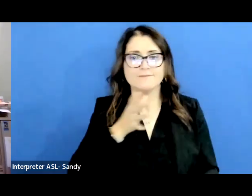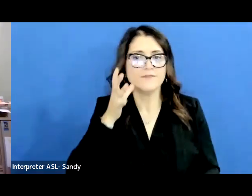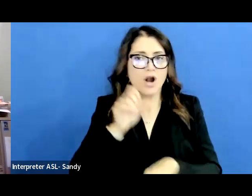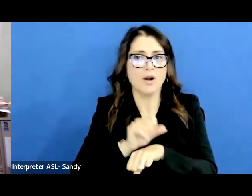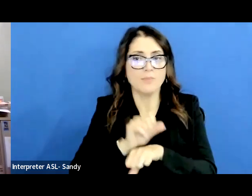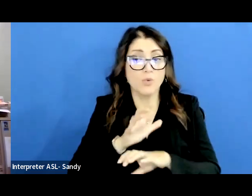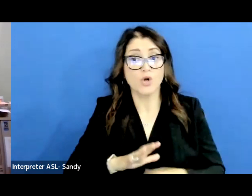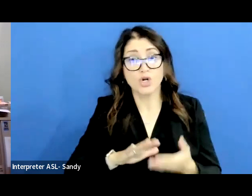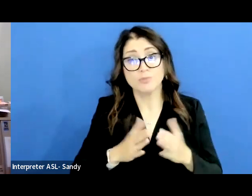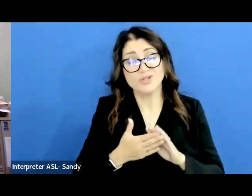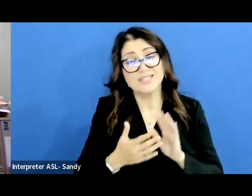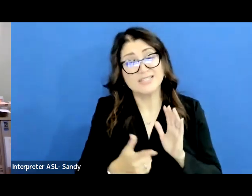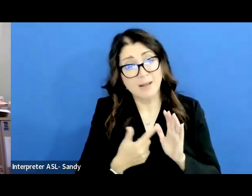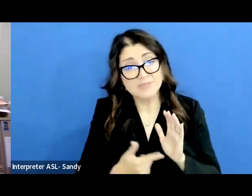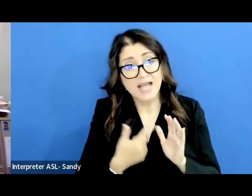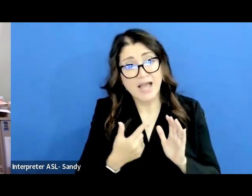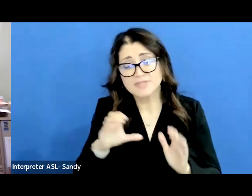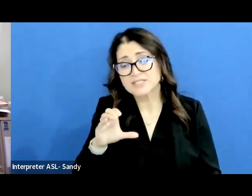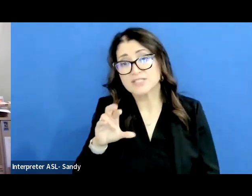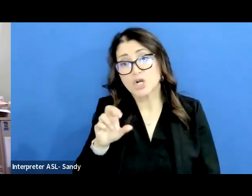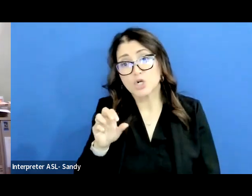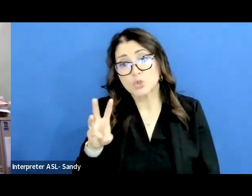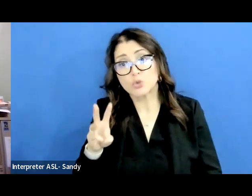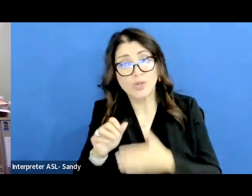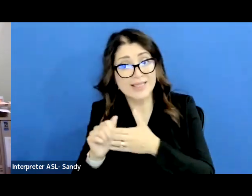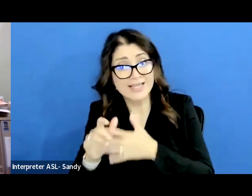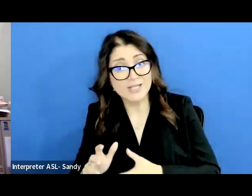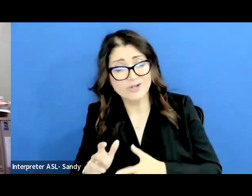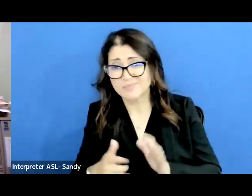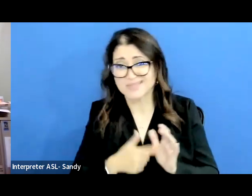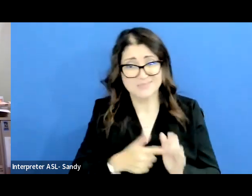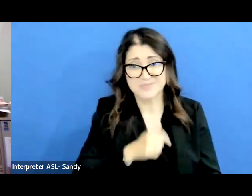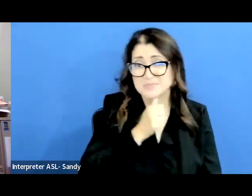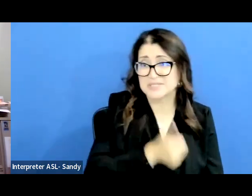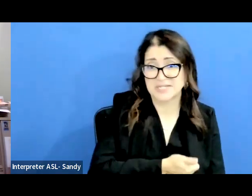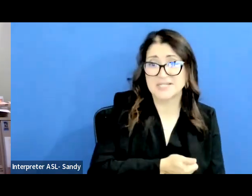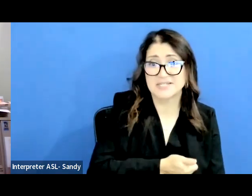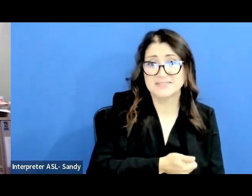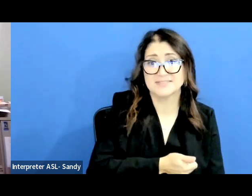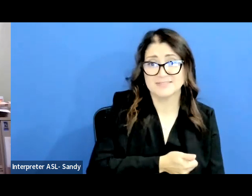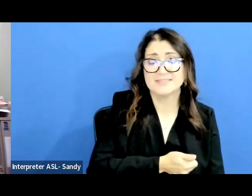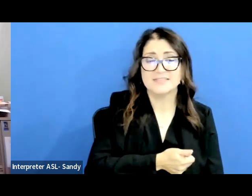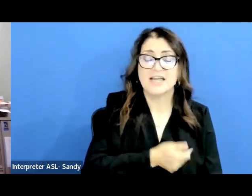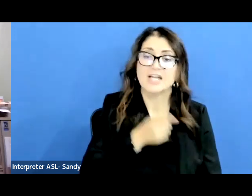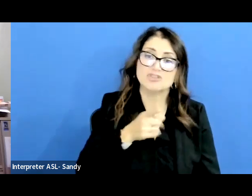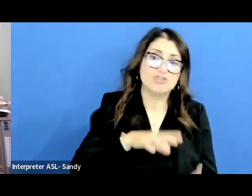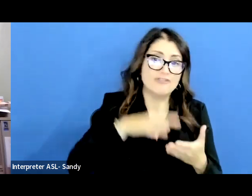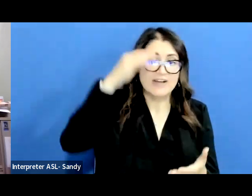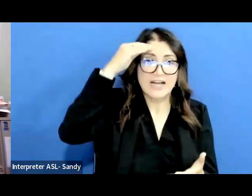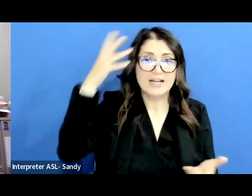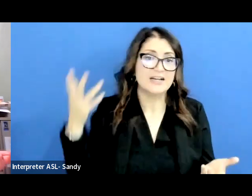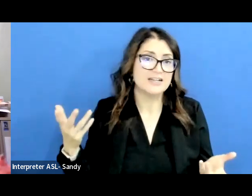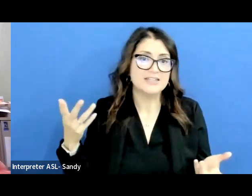it's sometimes a crew leader, it's sometimes not the crew leader. And you'll find, just by having